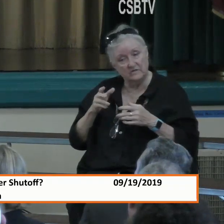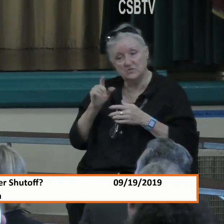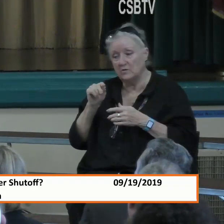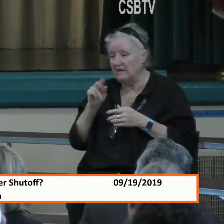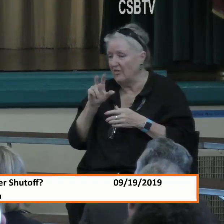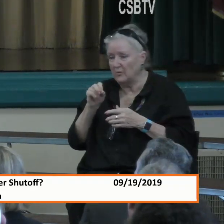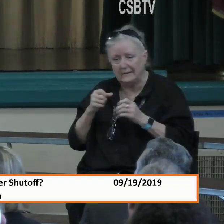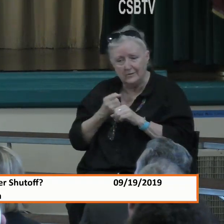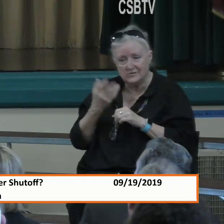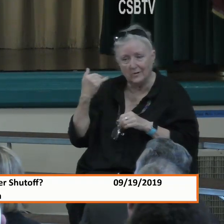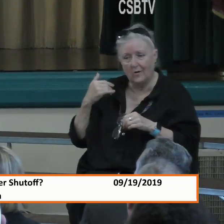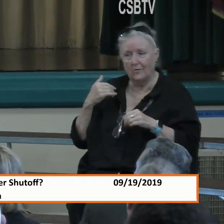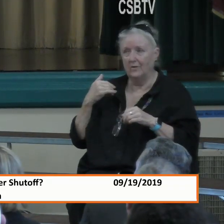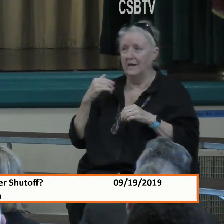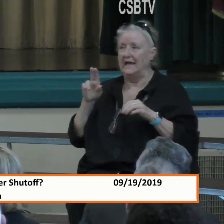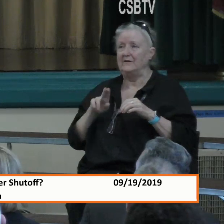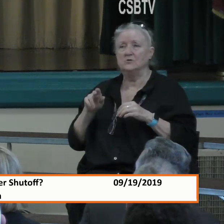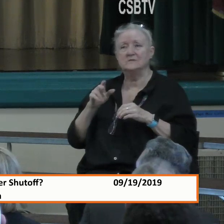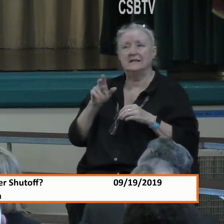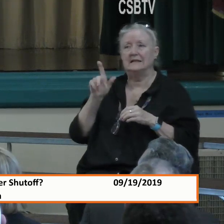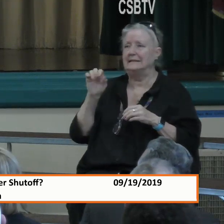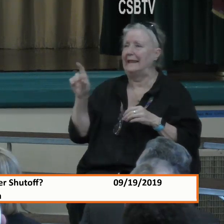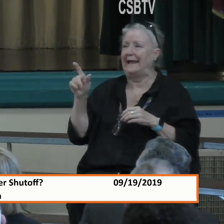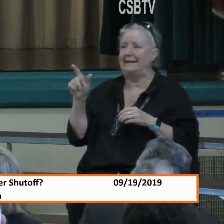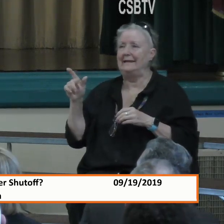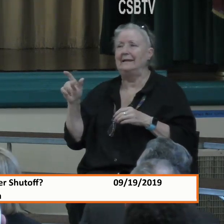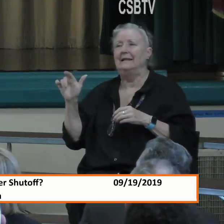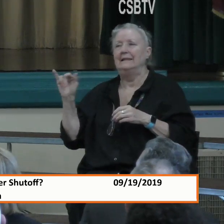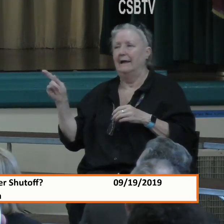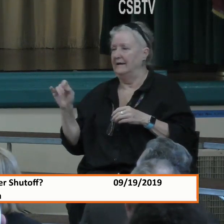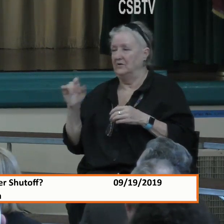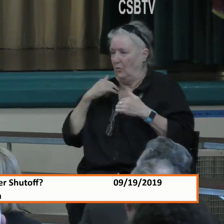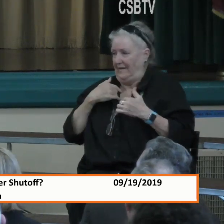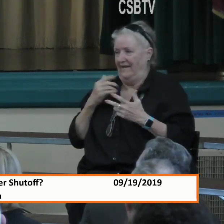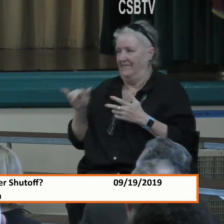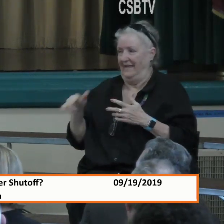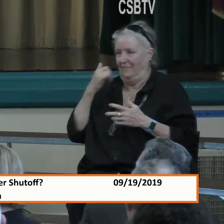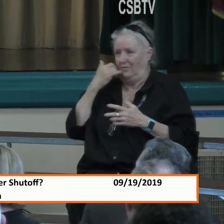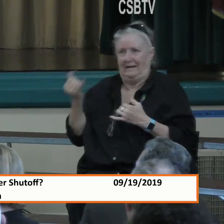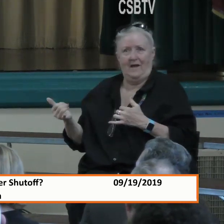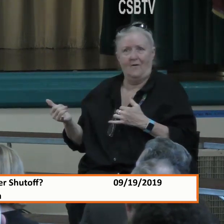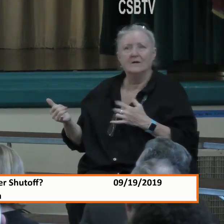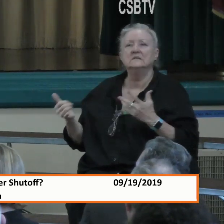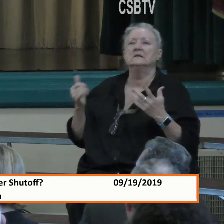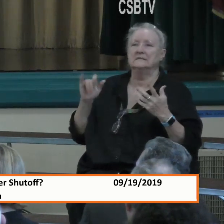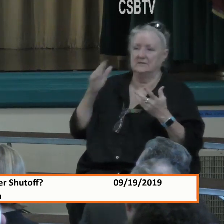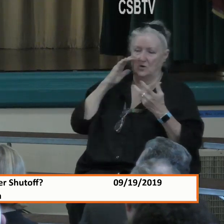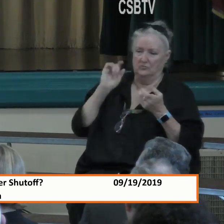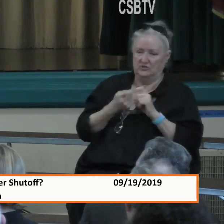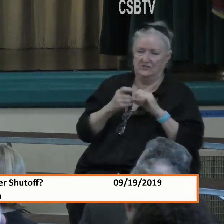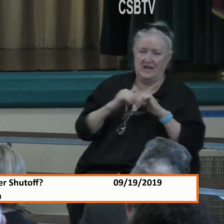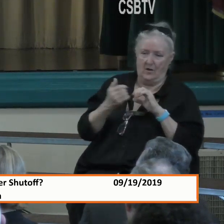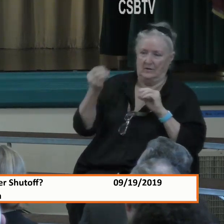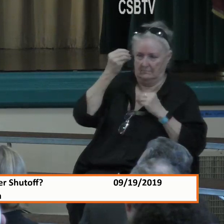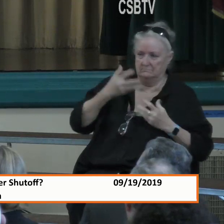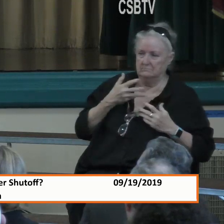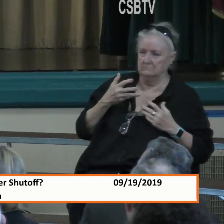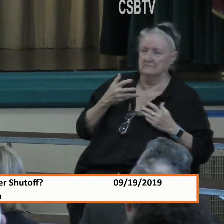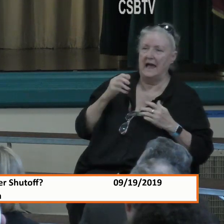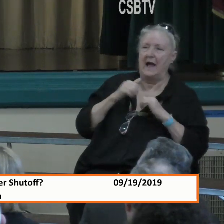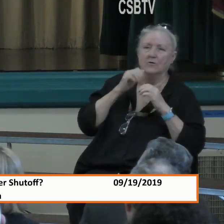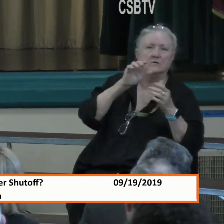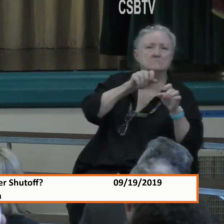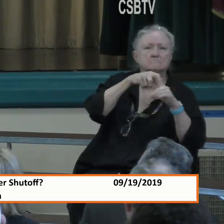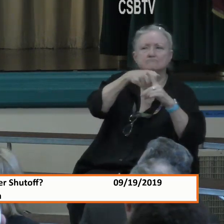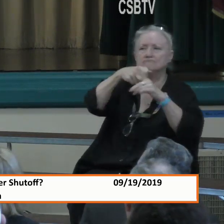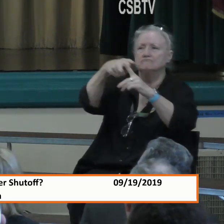30 years ago and were using your landline at the time and don't even have one of those anymore, we need to know how you want us to reach out to you. So